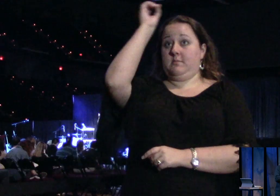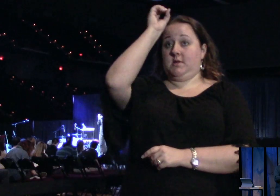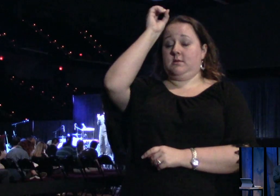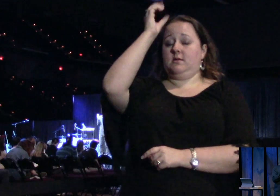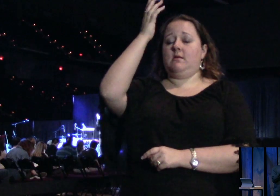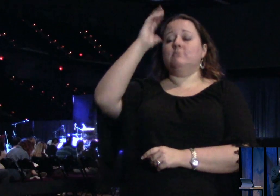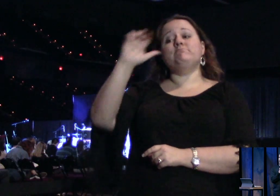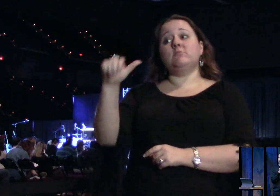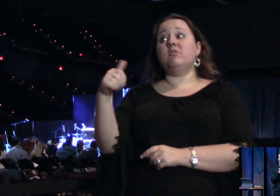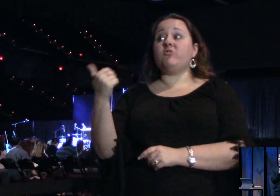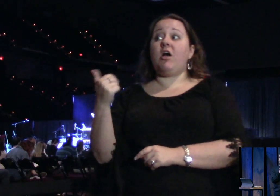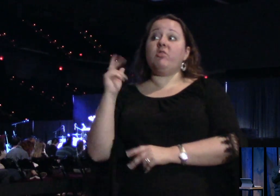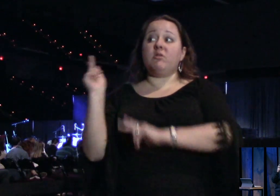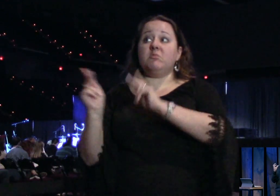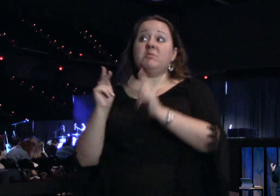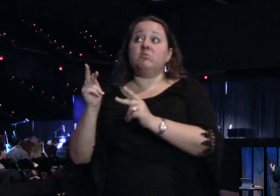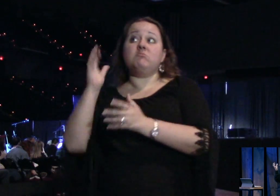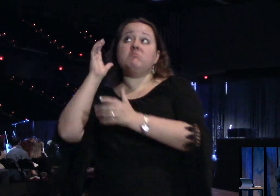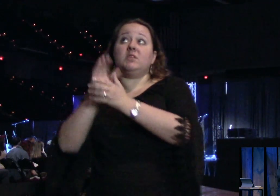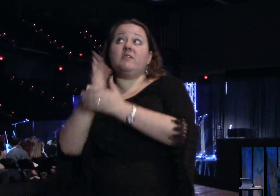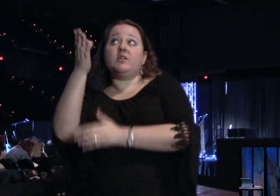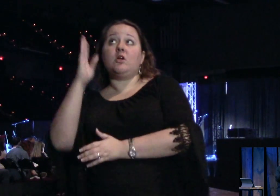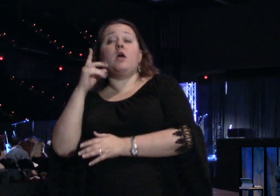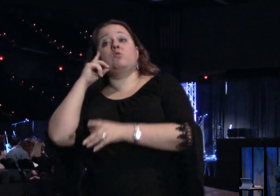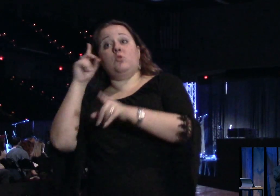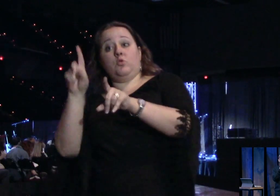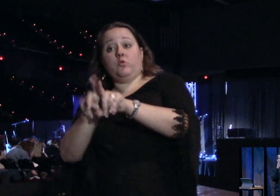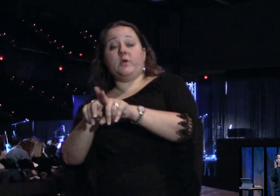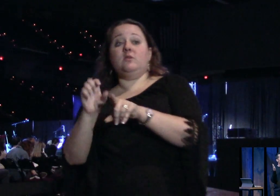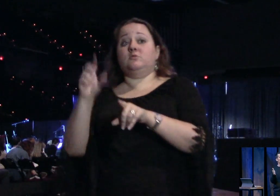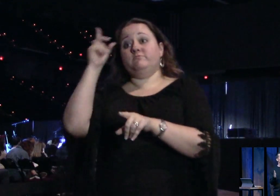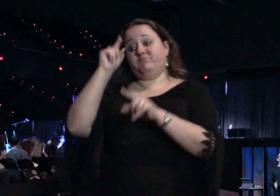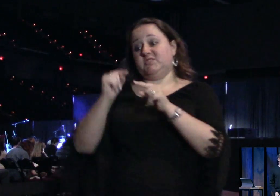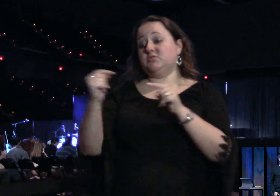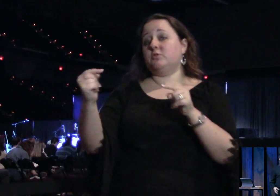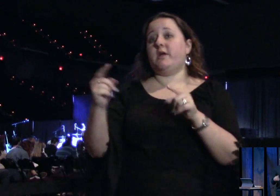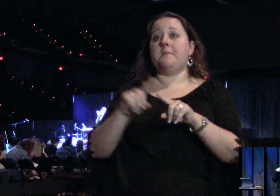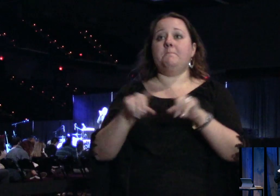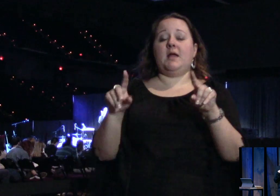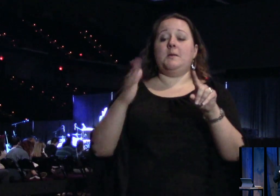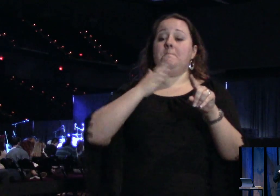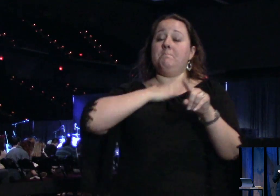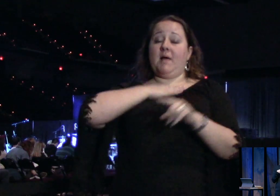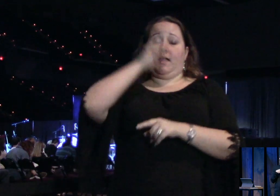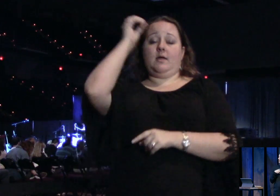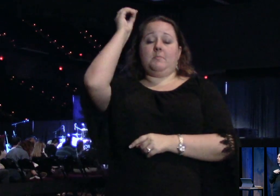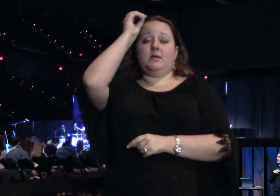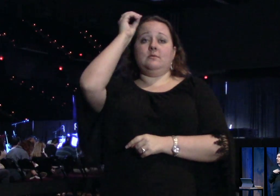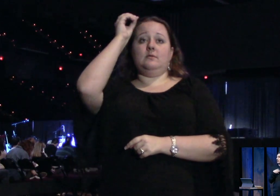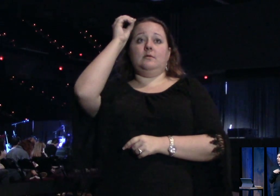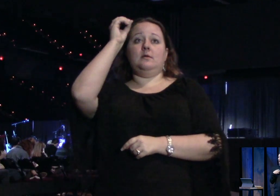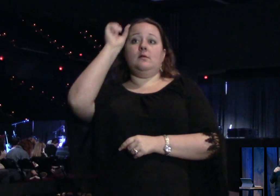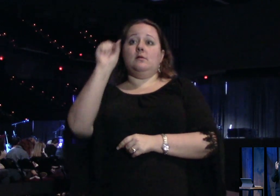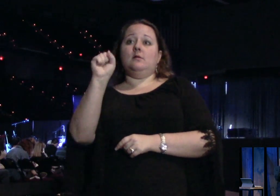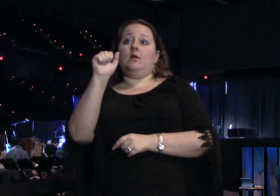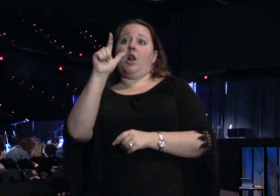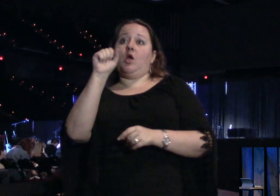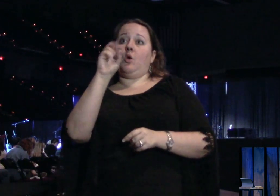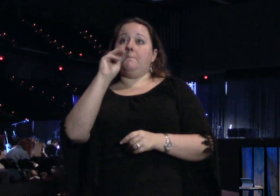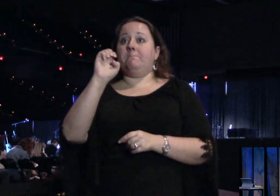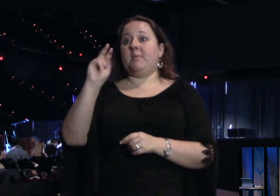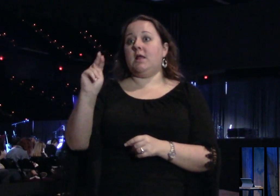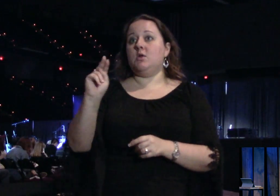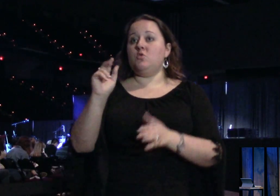opinion, and there's other godly men who would agree with this, but in my personal opinion, I think